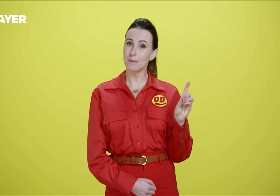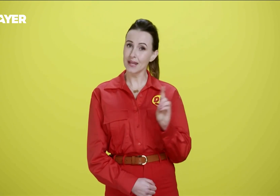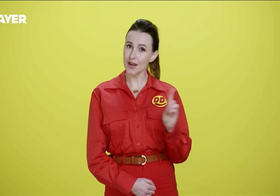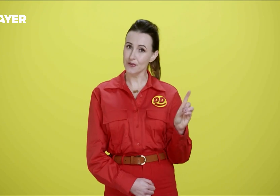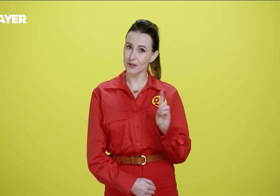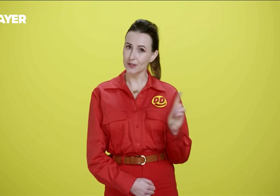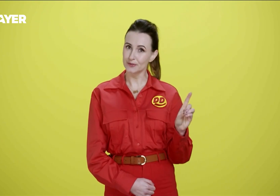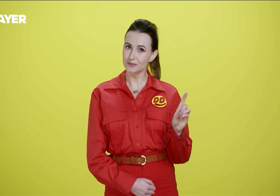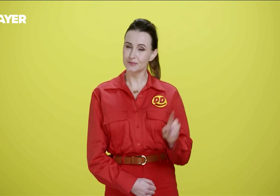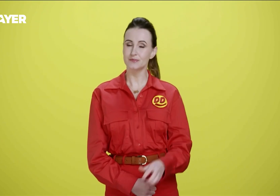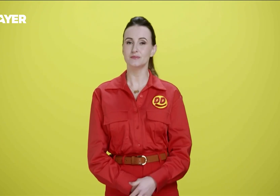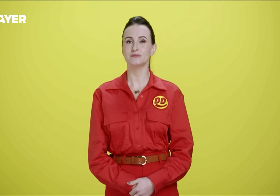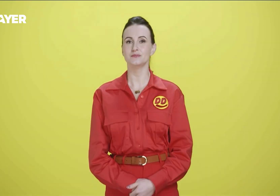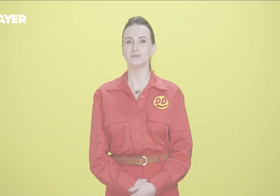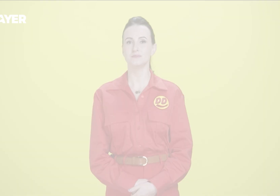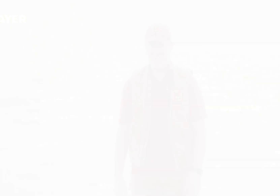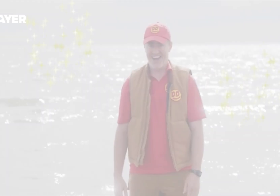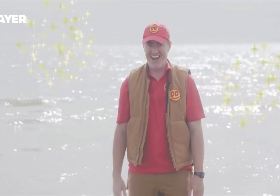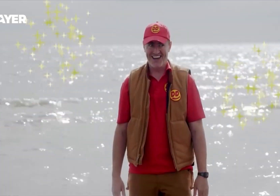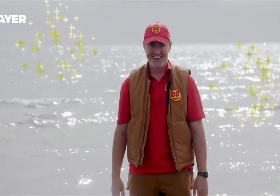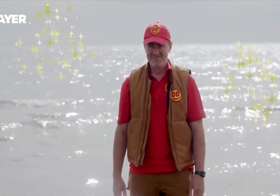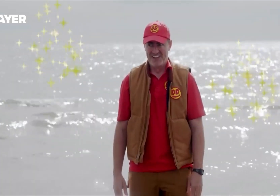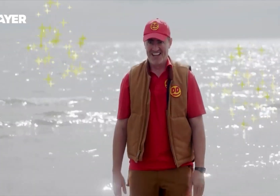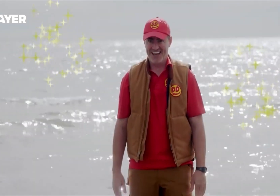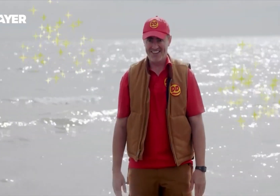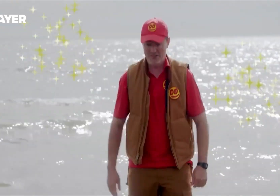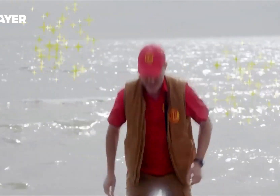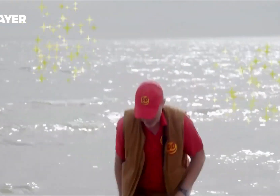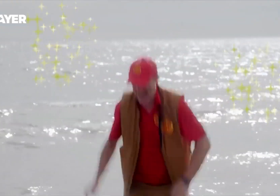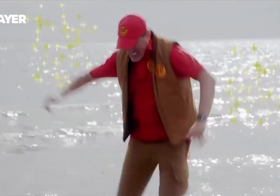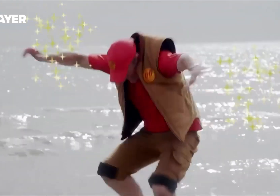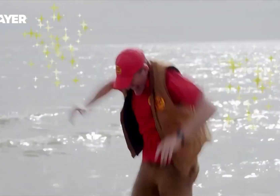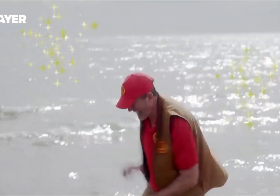Be careful. But I like to splash in it!